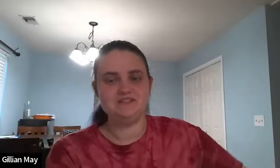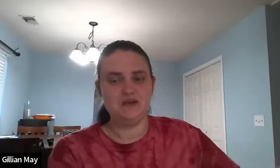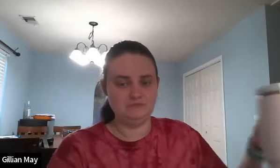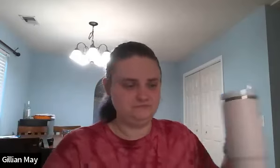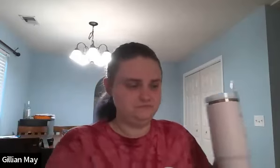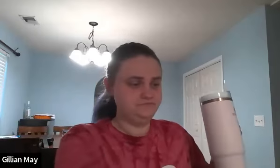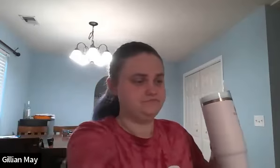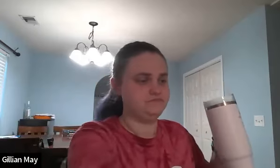So